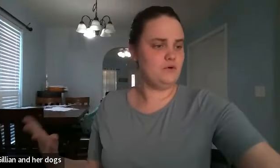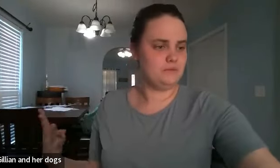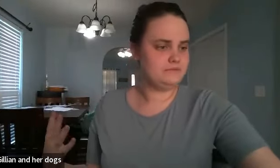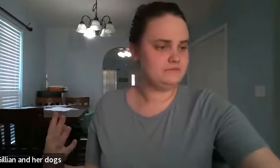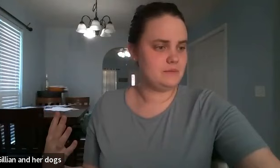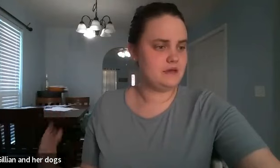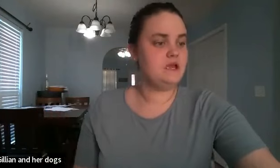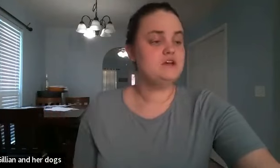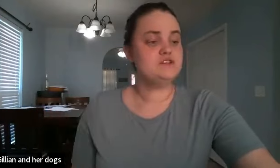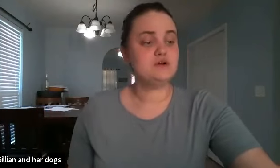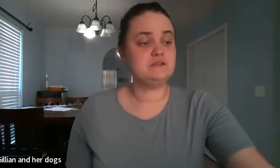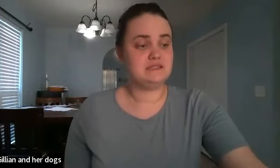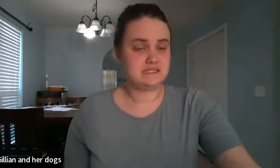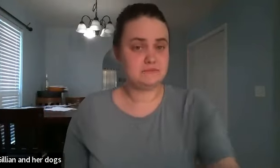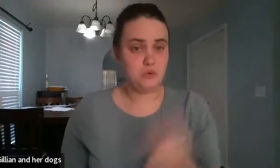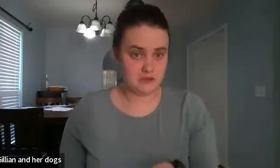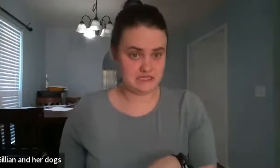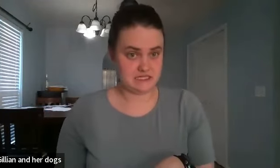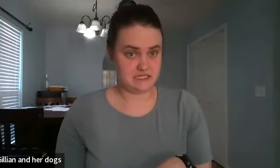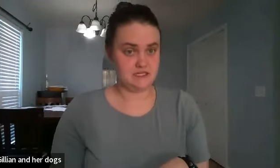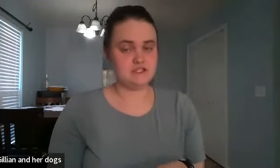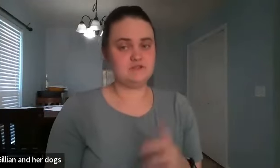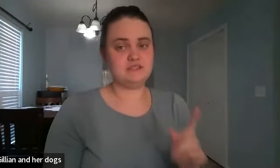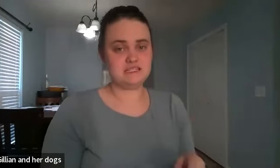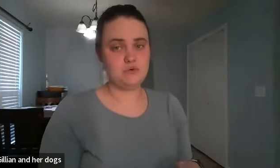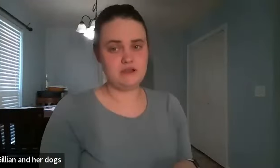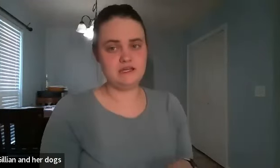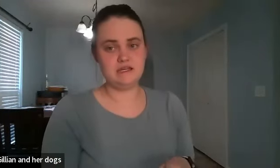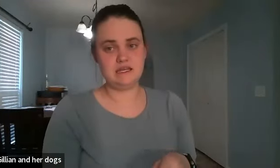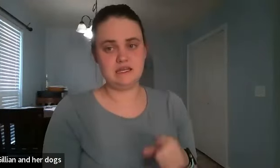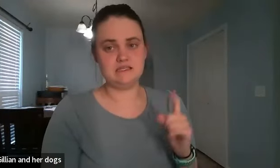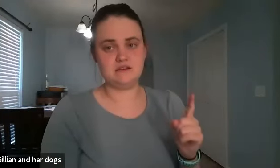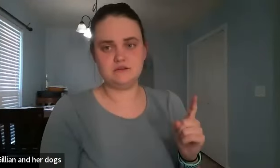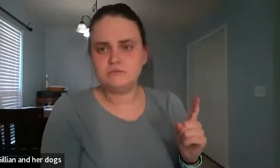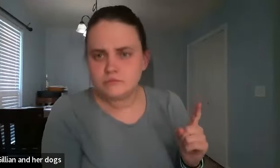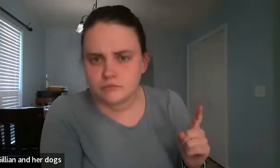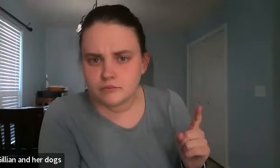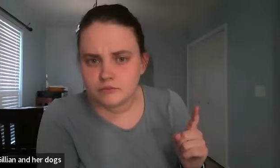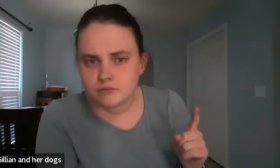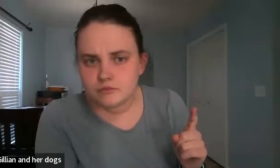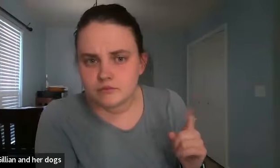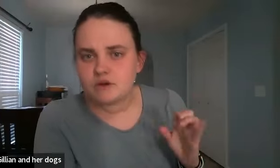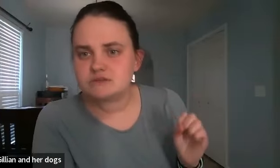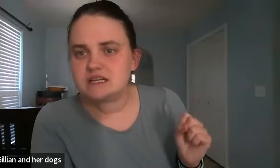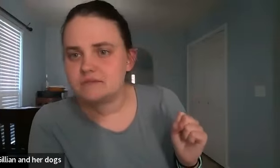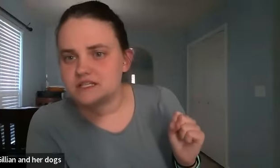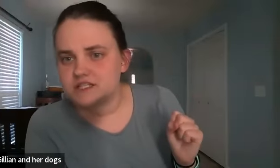4. My bad. So disappointed. So disappointed is also. Which one did I miss,